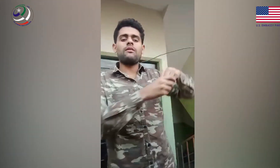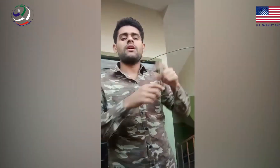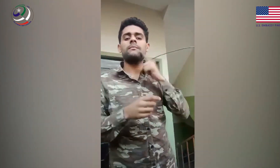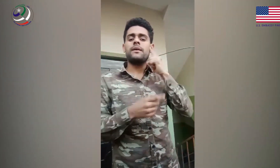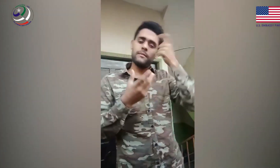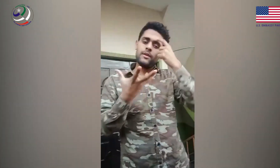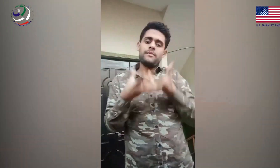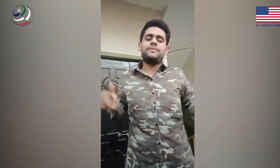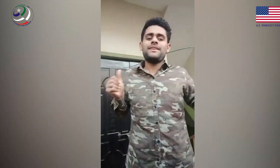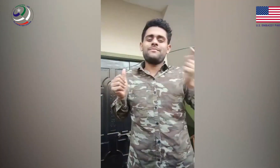deaf person what's going on.